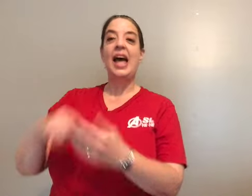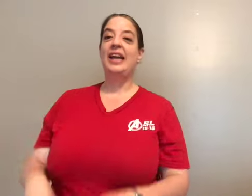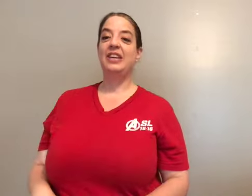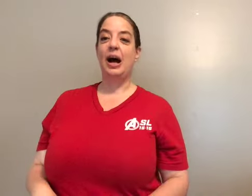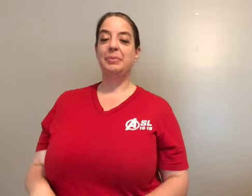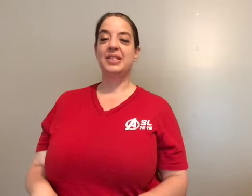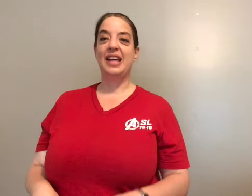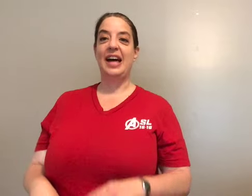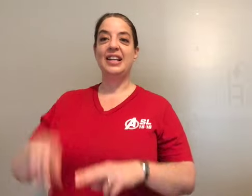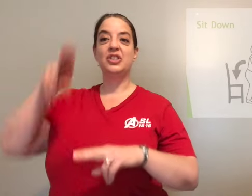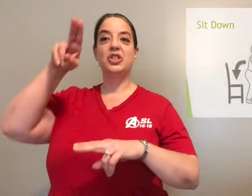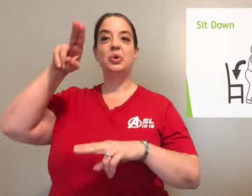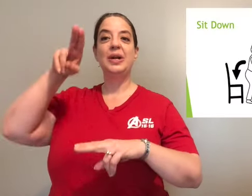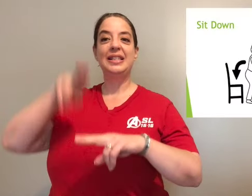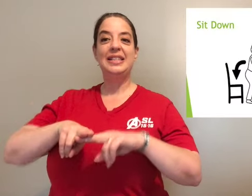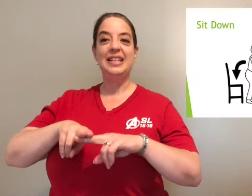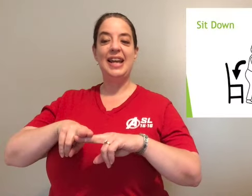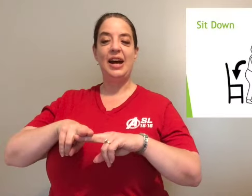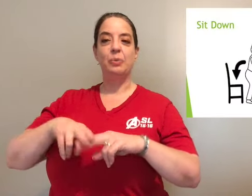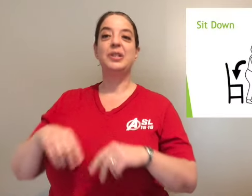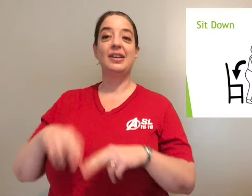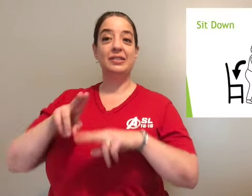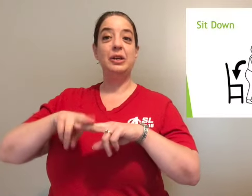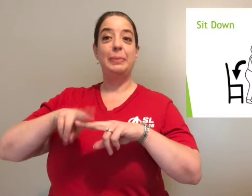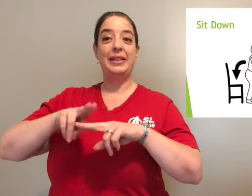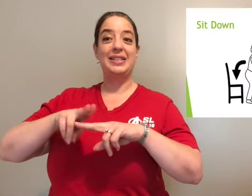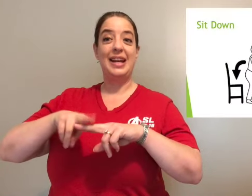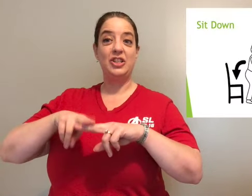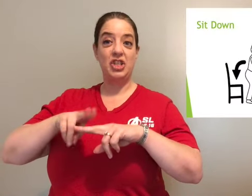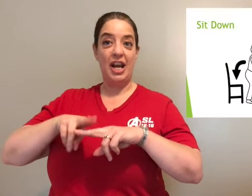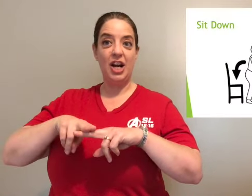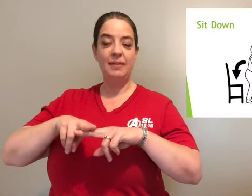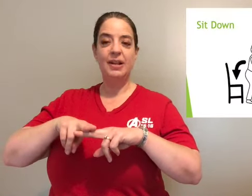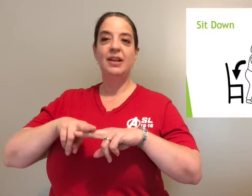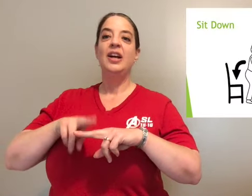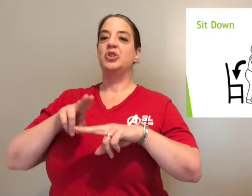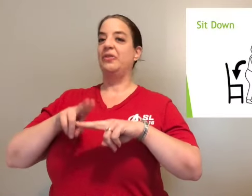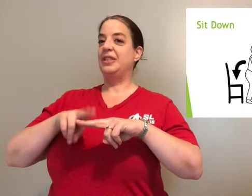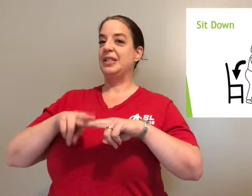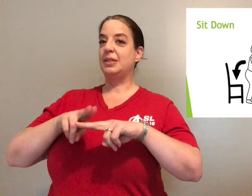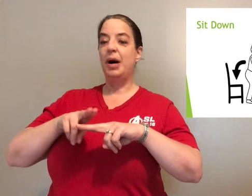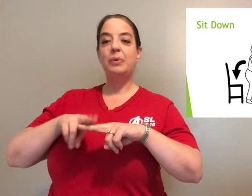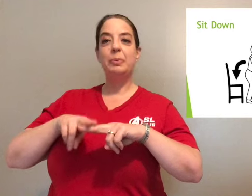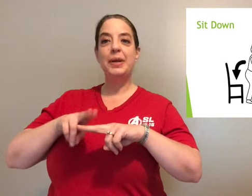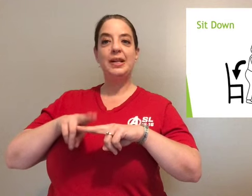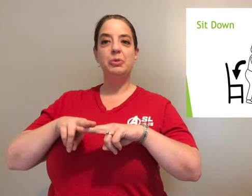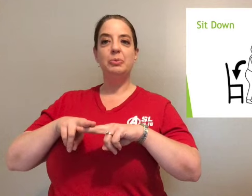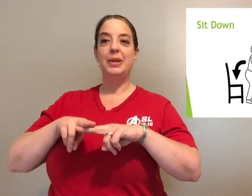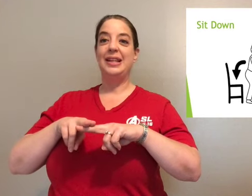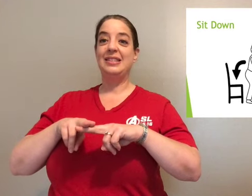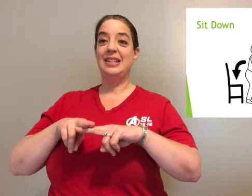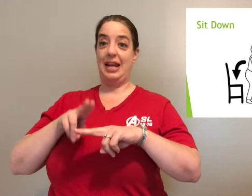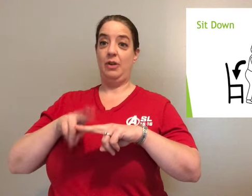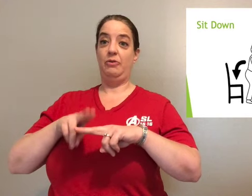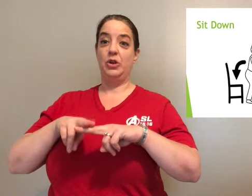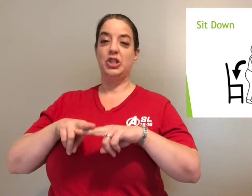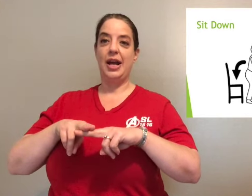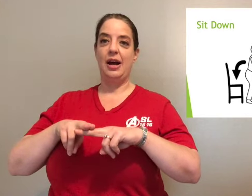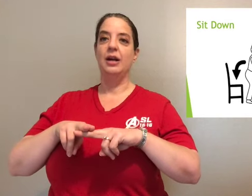And the opposite of that is to sit down. We talked a little about the sign chair. So if it's a small repeated movement, that's the noun for a chair. But